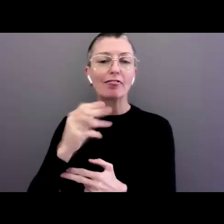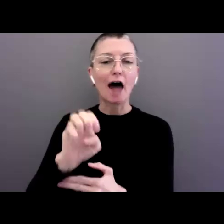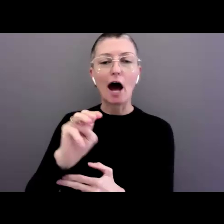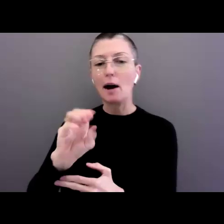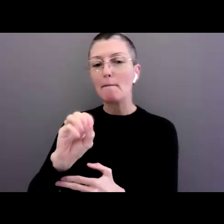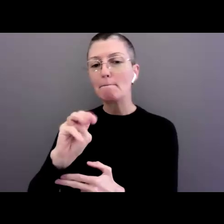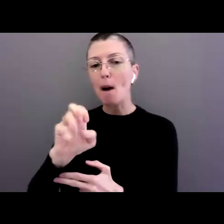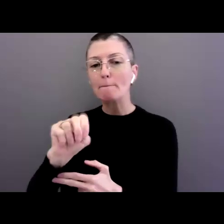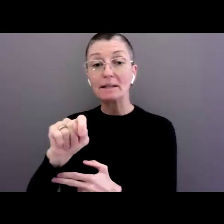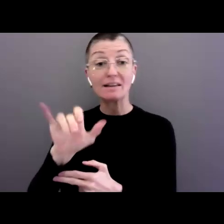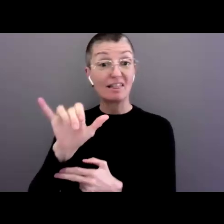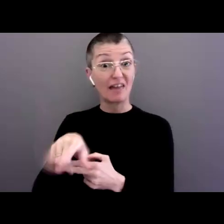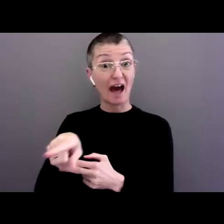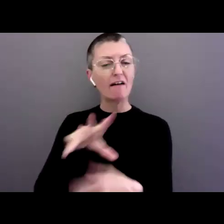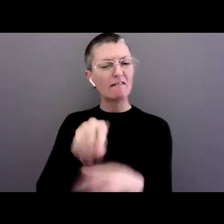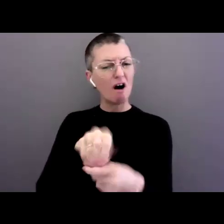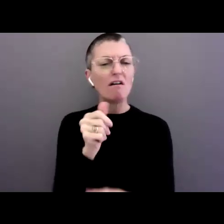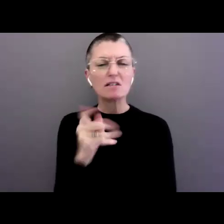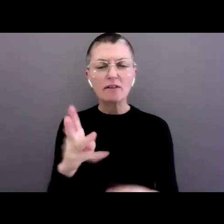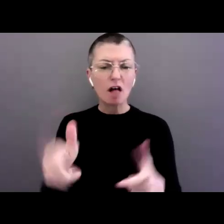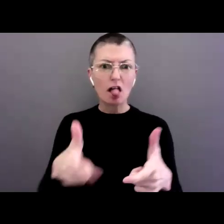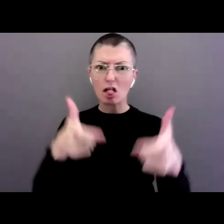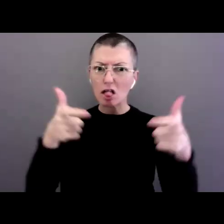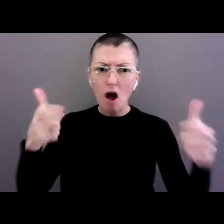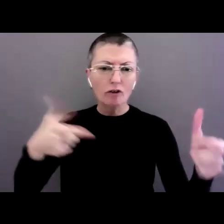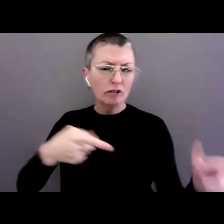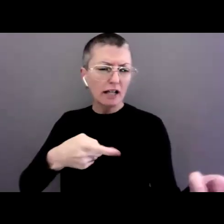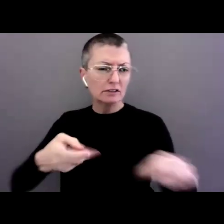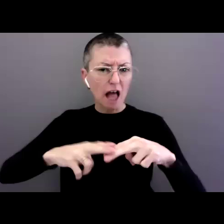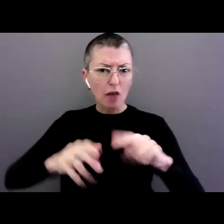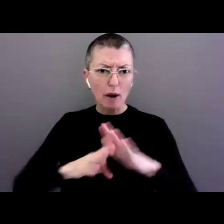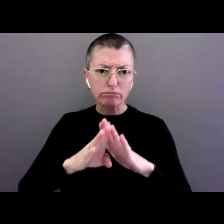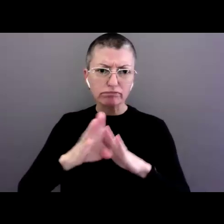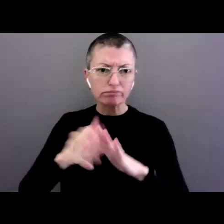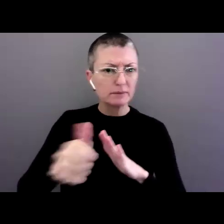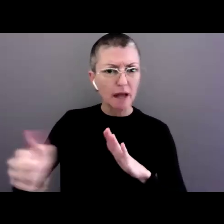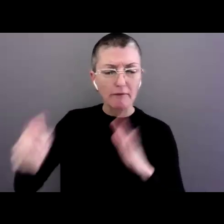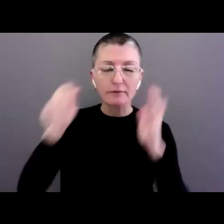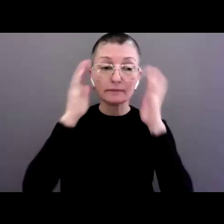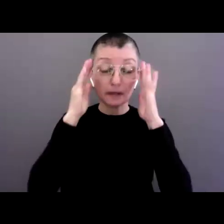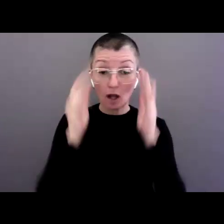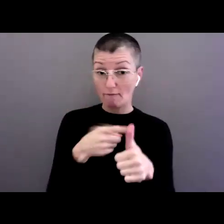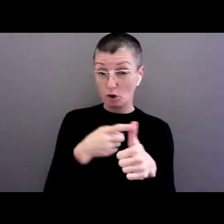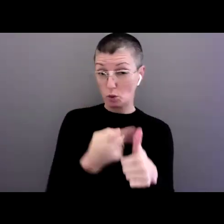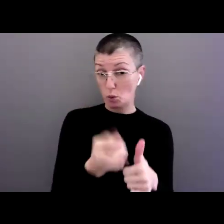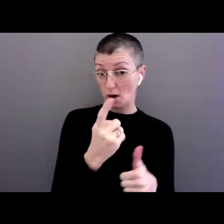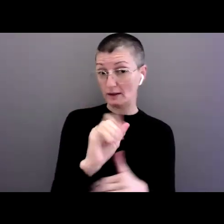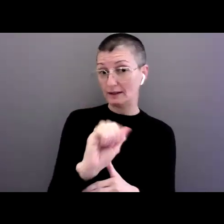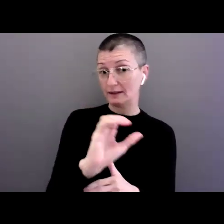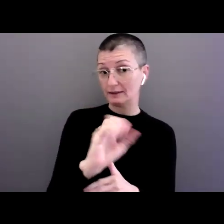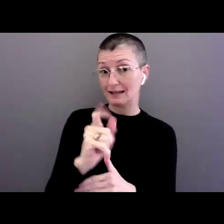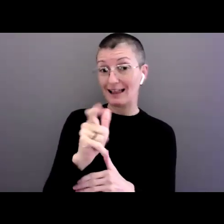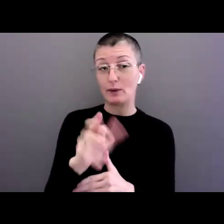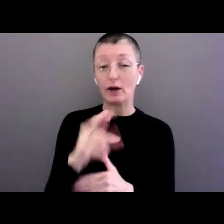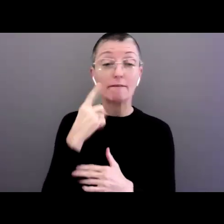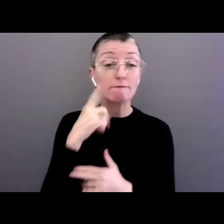Milk the Moment was involved in several large accelerators itself, one for Google, one for Comcast, and one